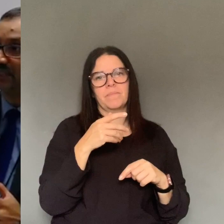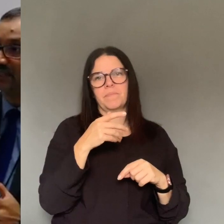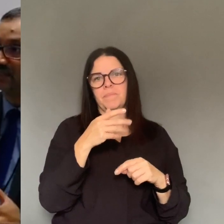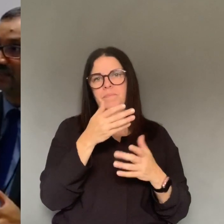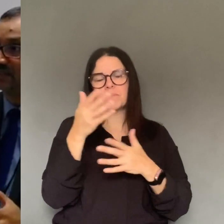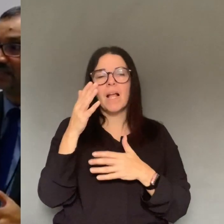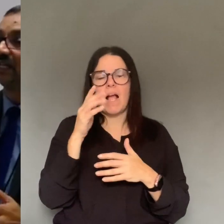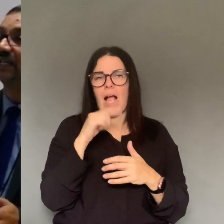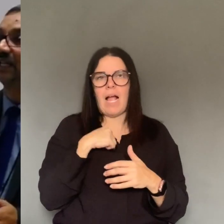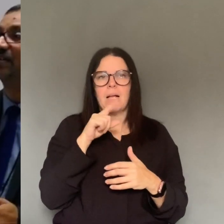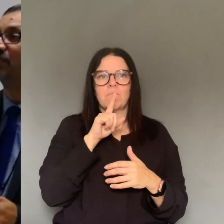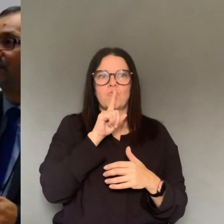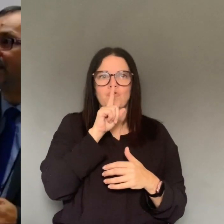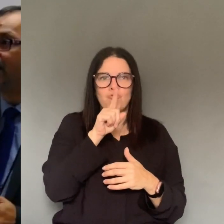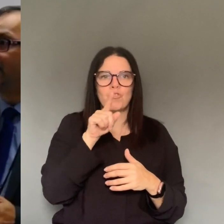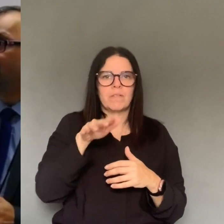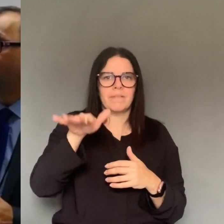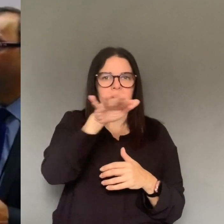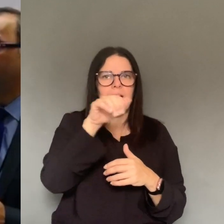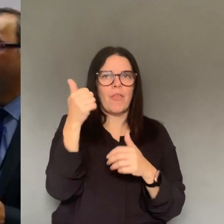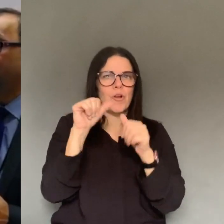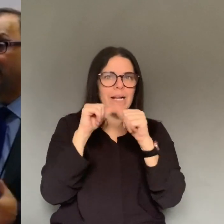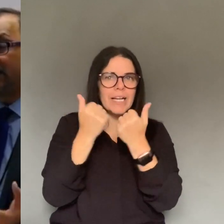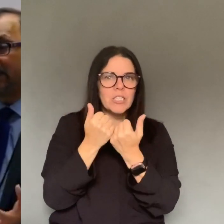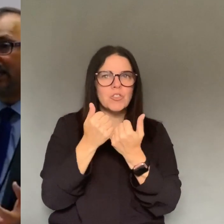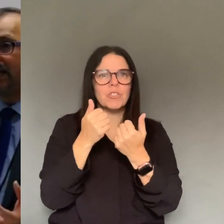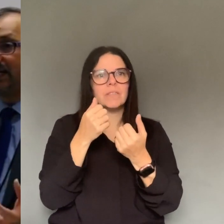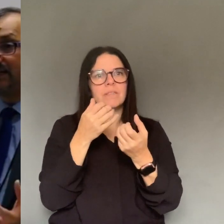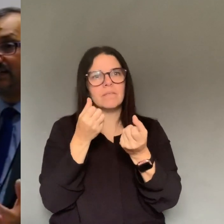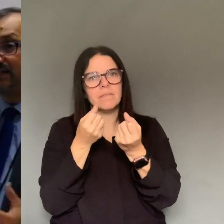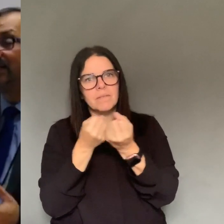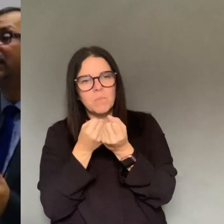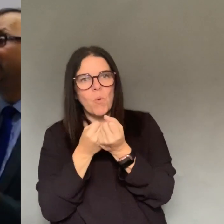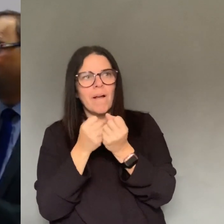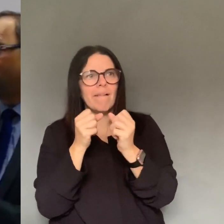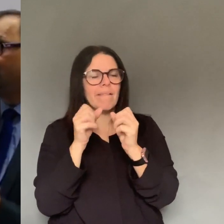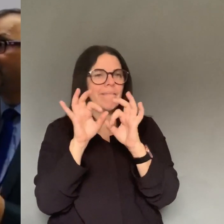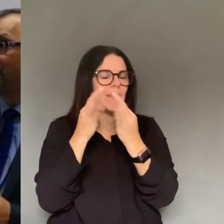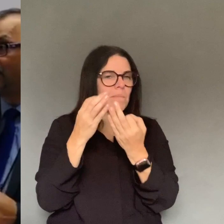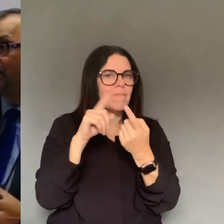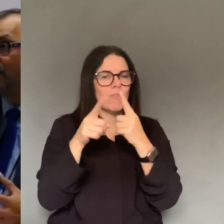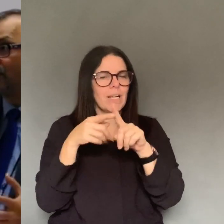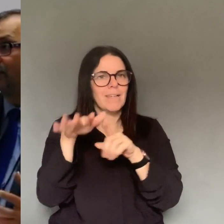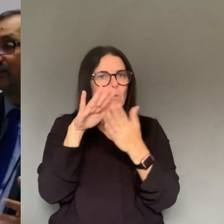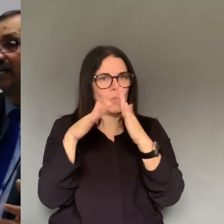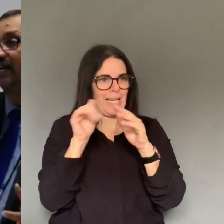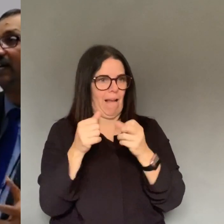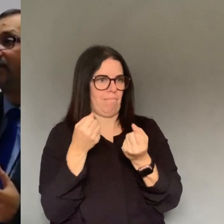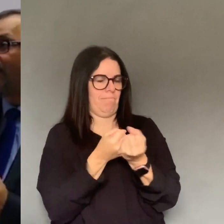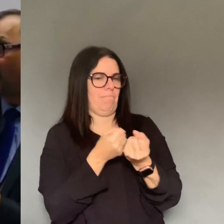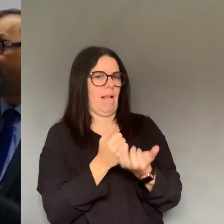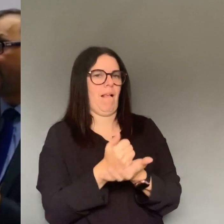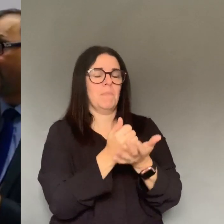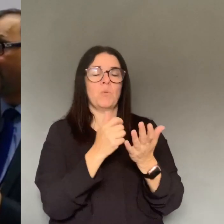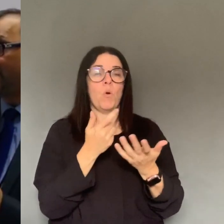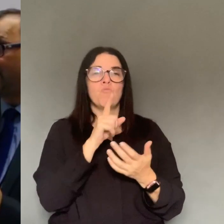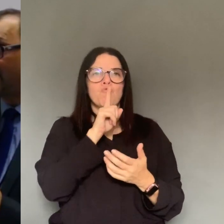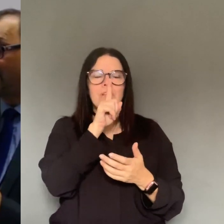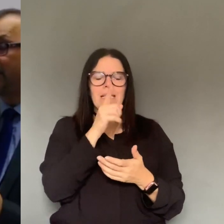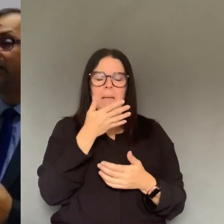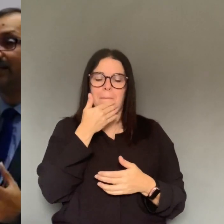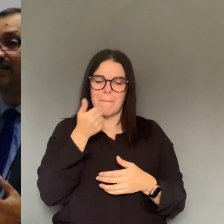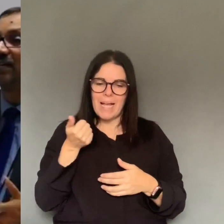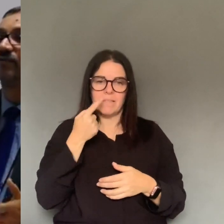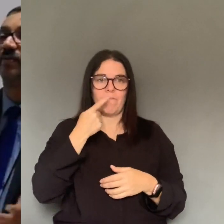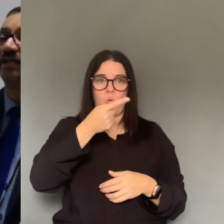support agencies that can provide that kind of support. So I think it is even in their best interest to try and follow that